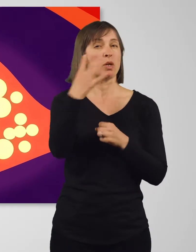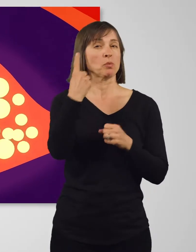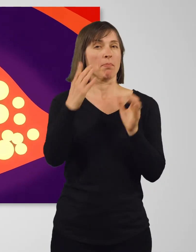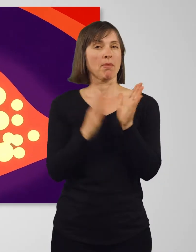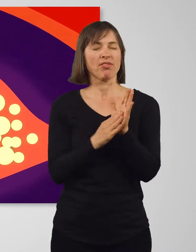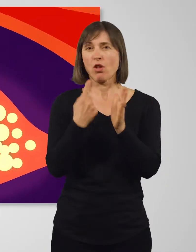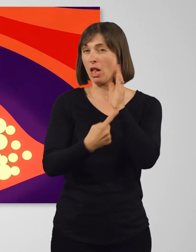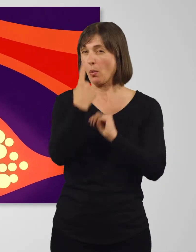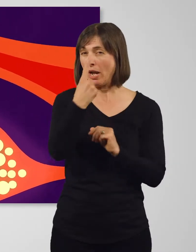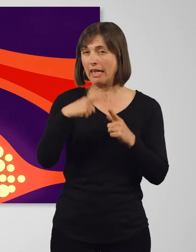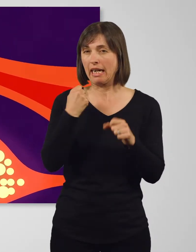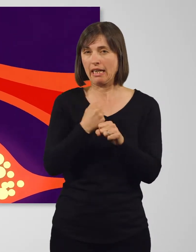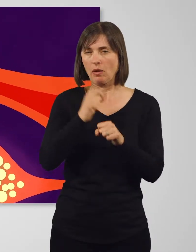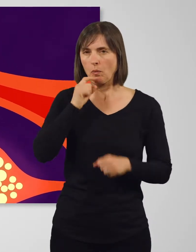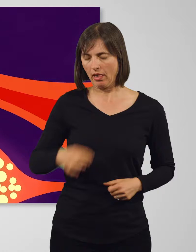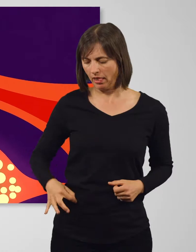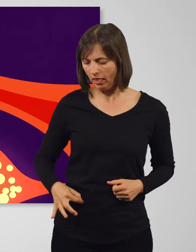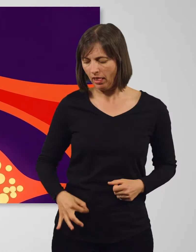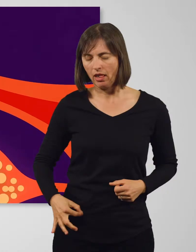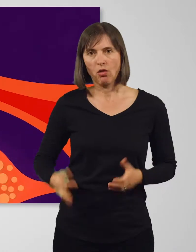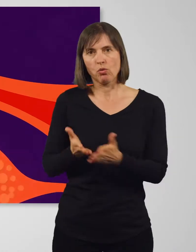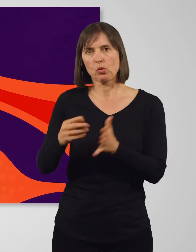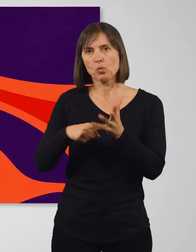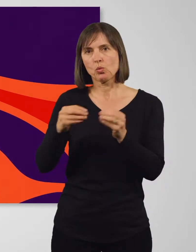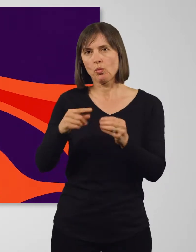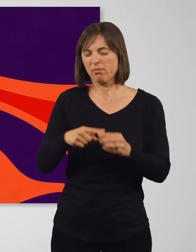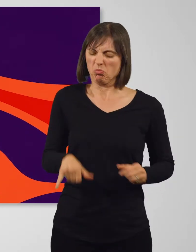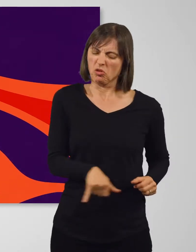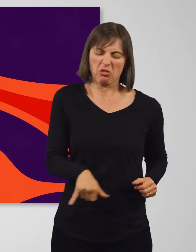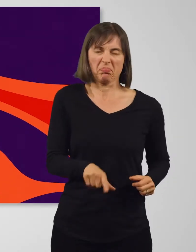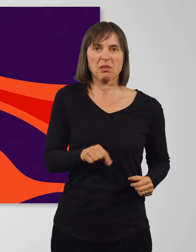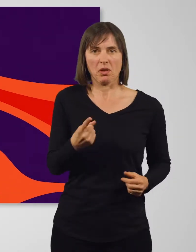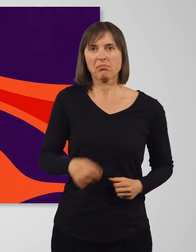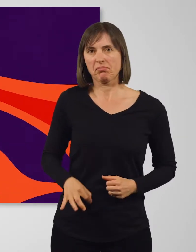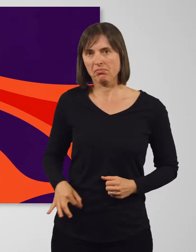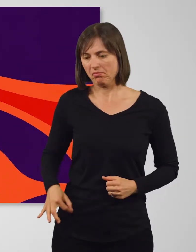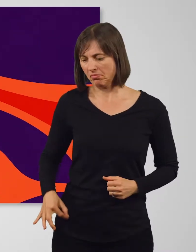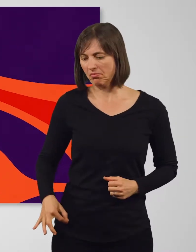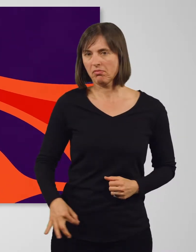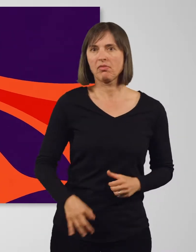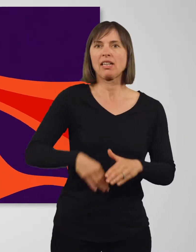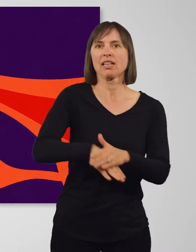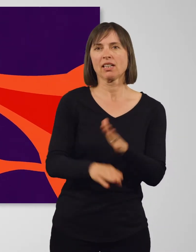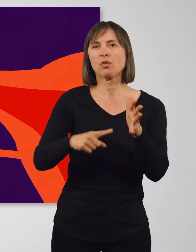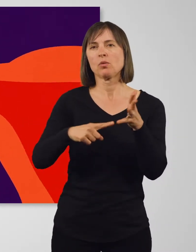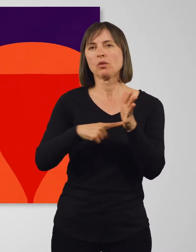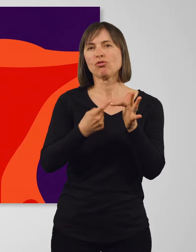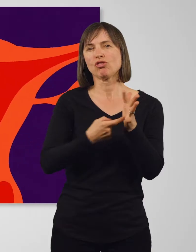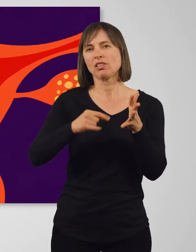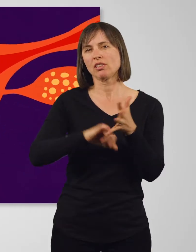but usually only one egg will be released each month. The egg will travel down one of the two fallopian tubes and into the uterus.